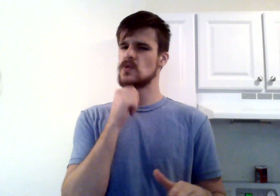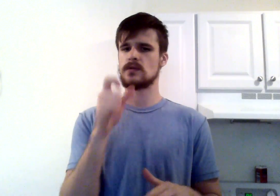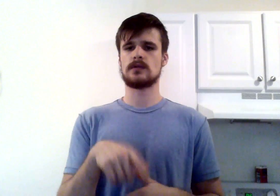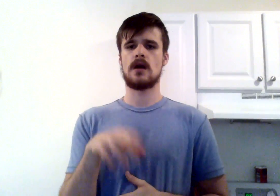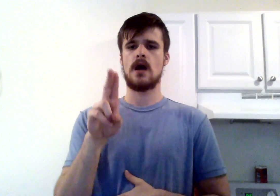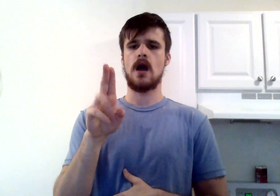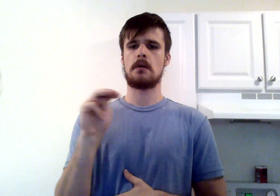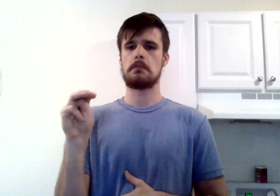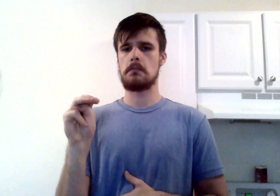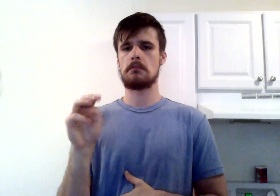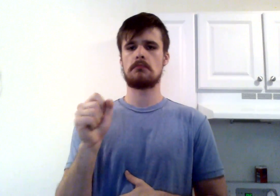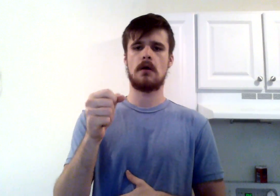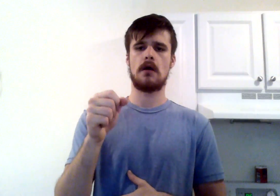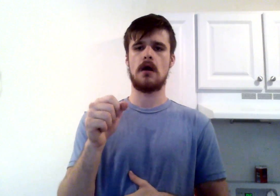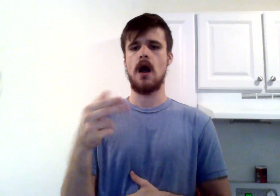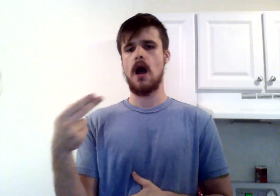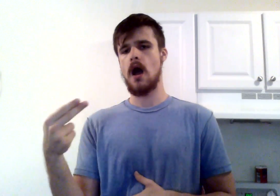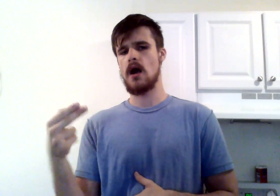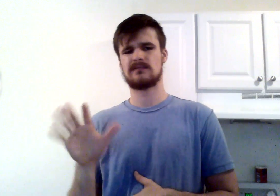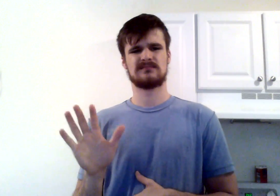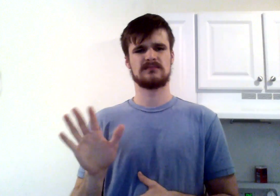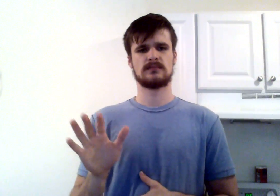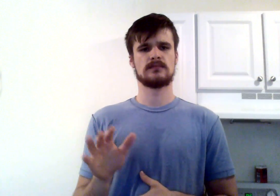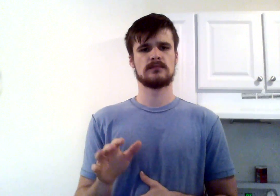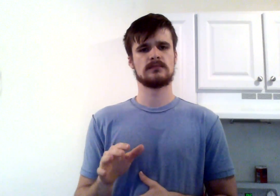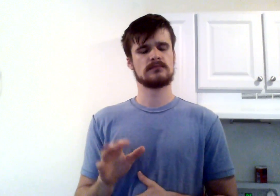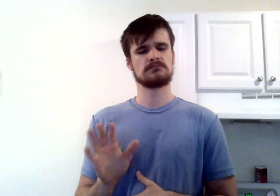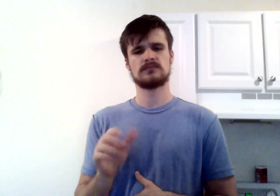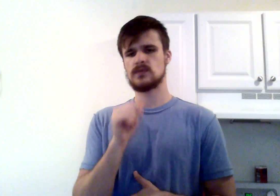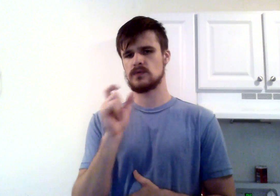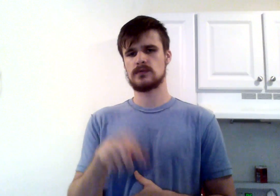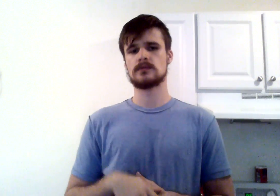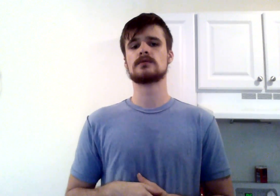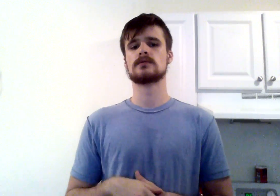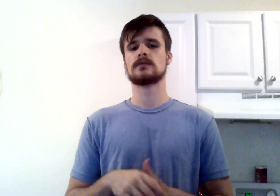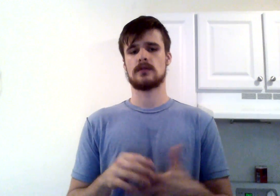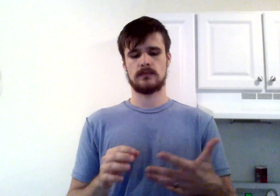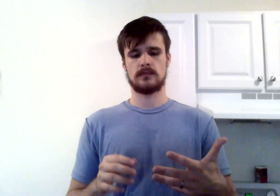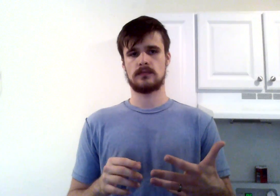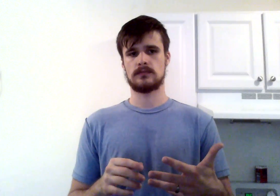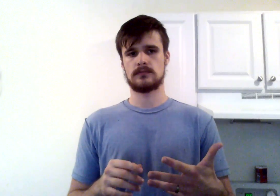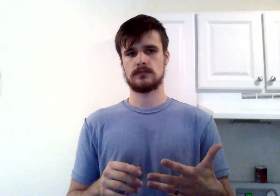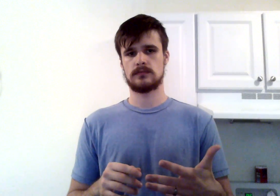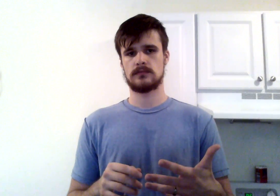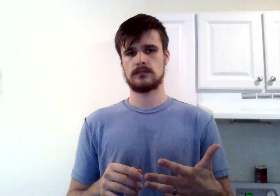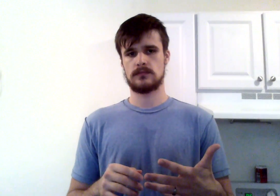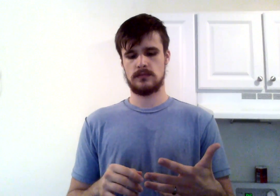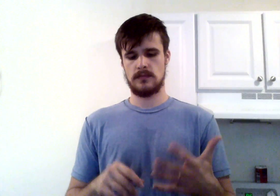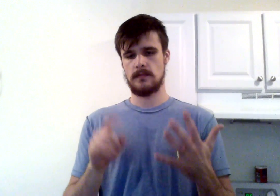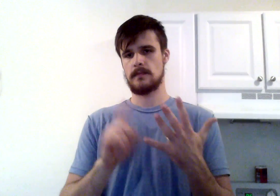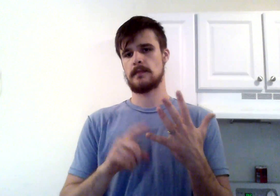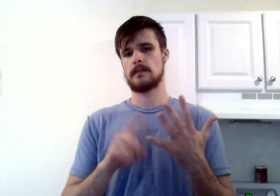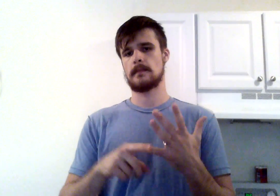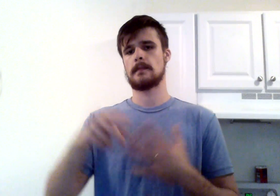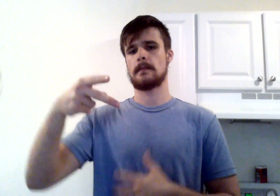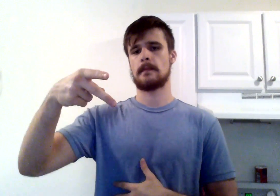very powerful. Of course, pitch often goes along with pace to indicate arousal, but you can do it just with pitch. Where did you leave my